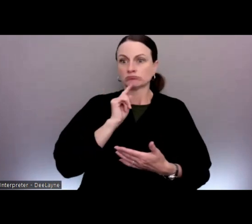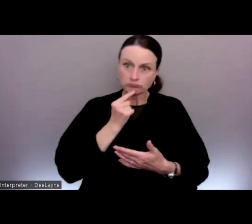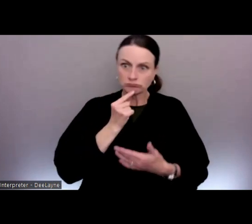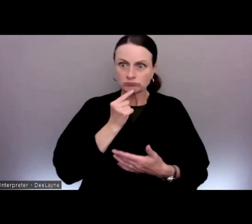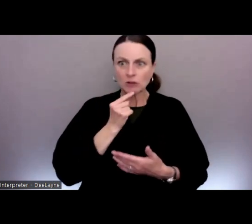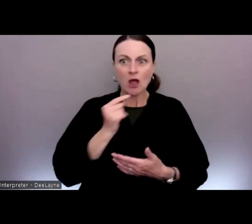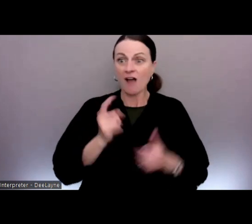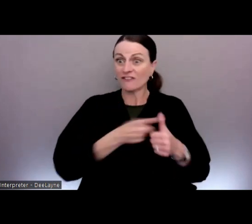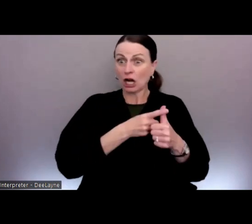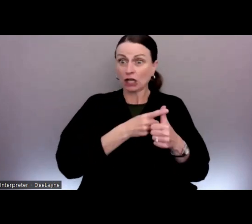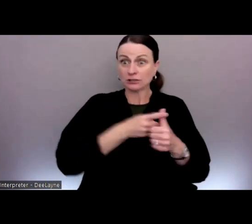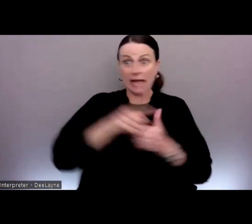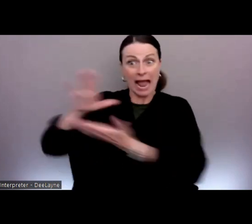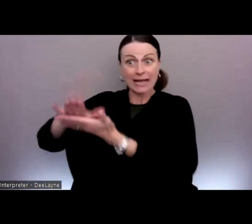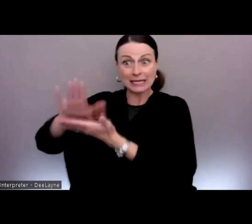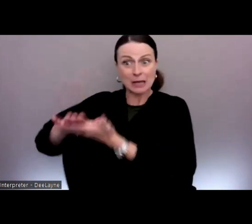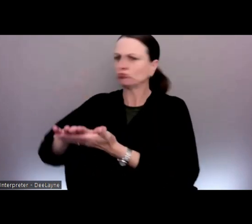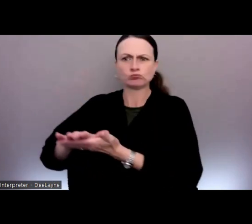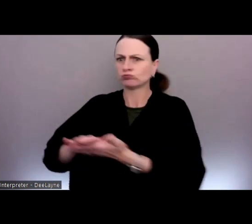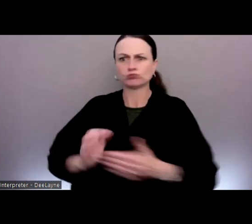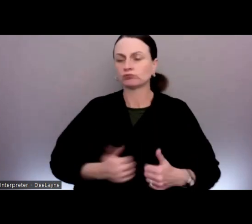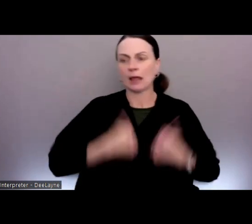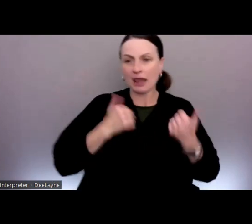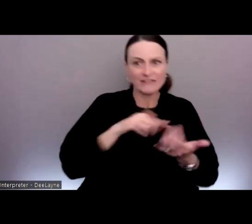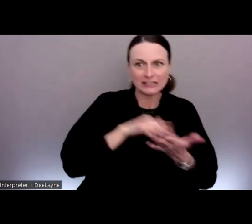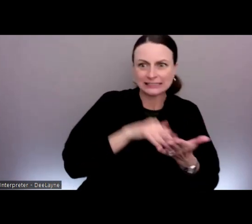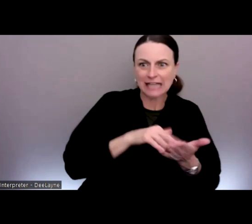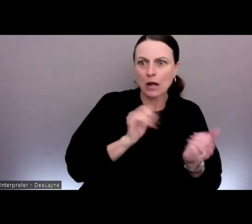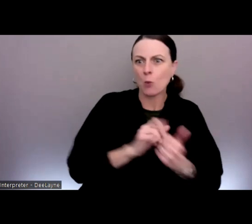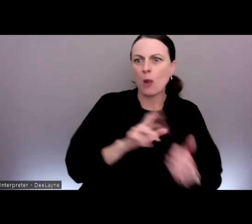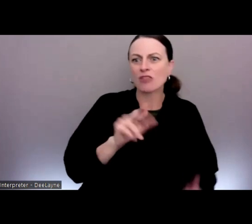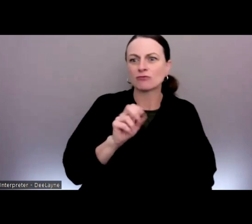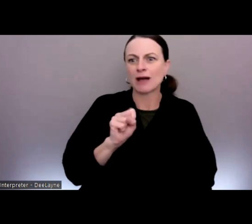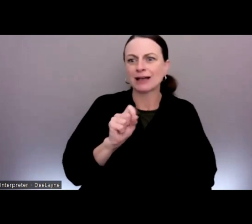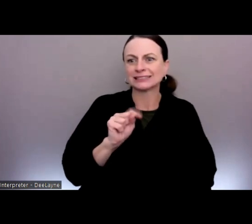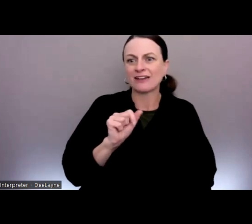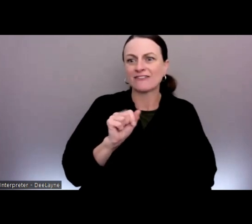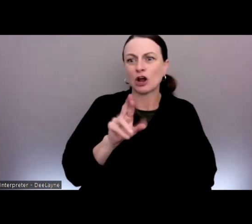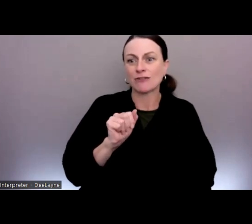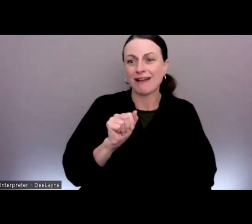not from academia, but from living and studying with Rastafari for many years.